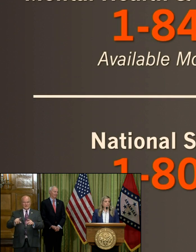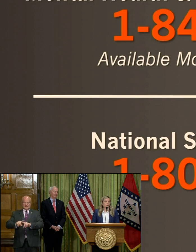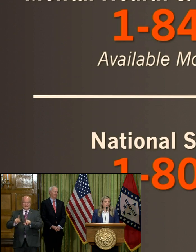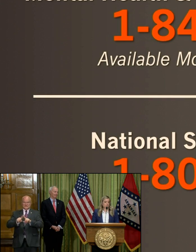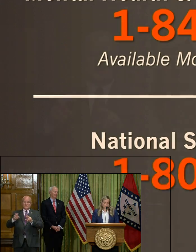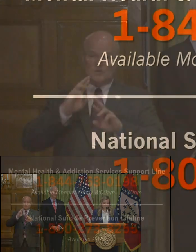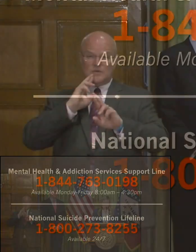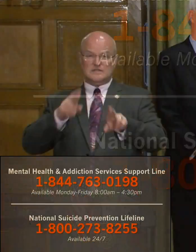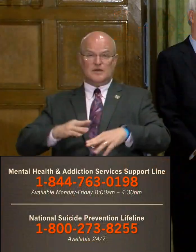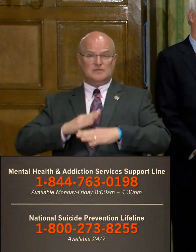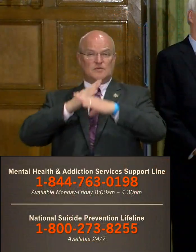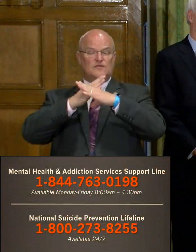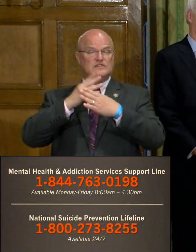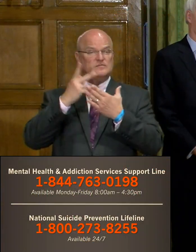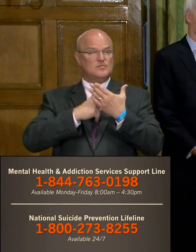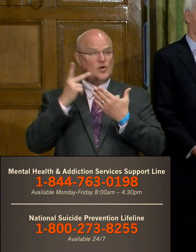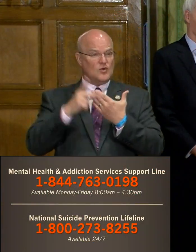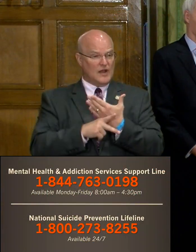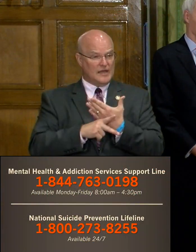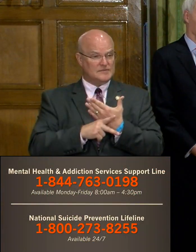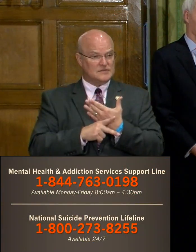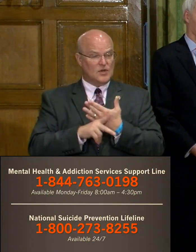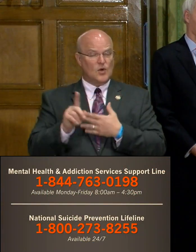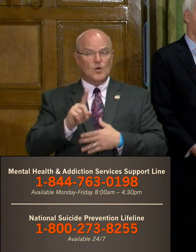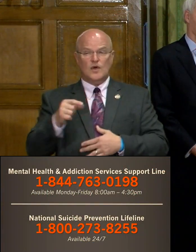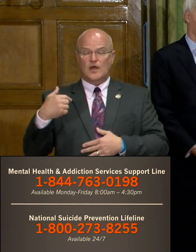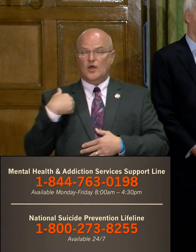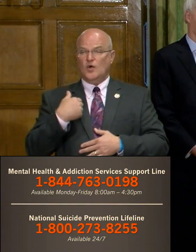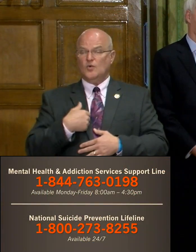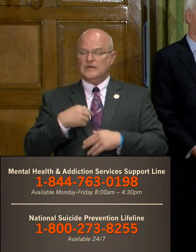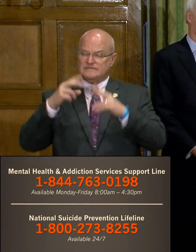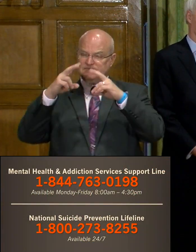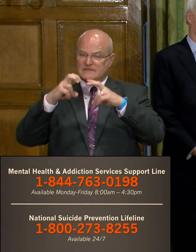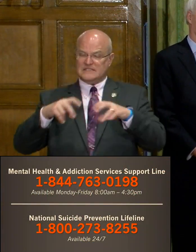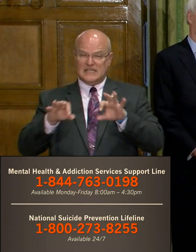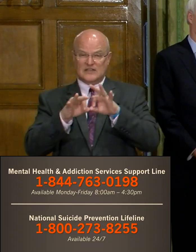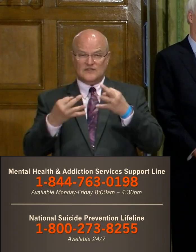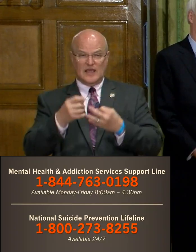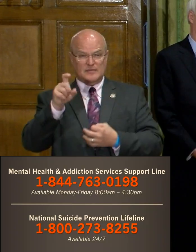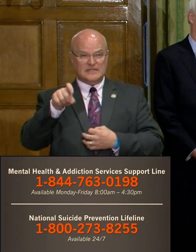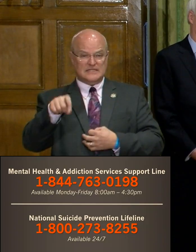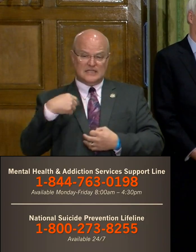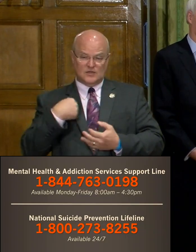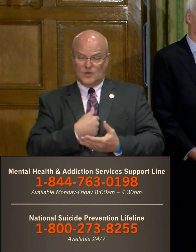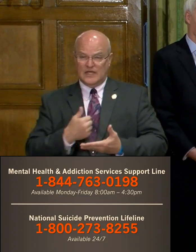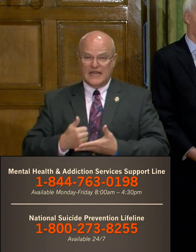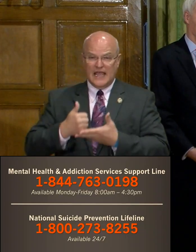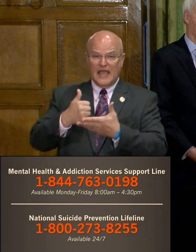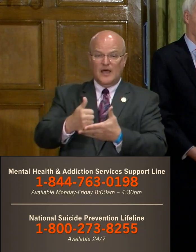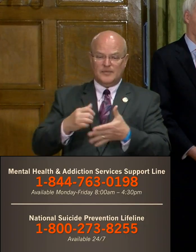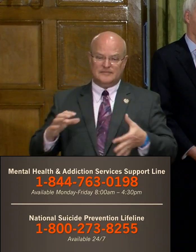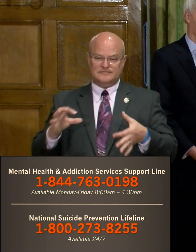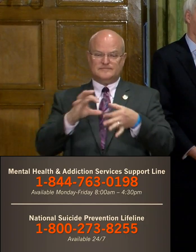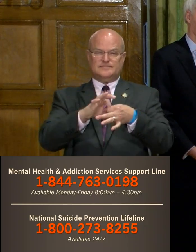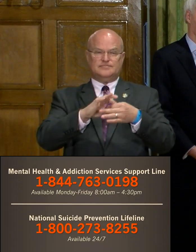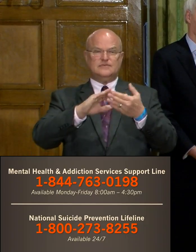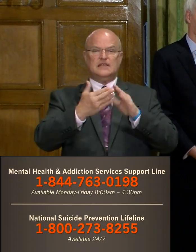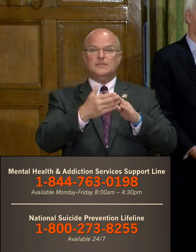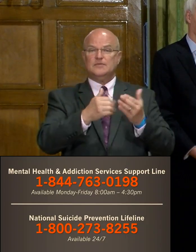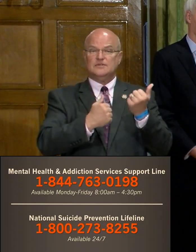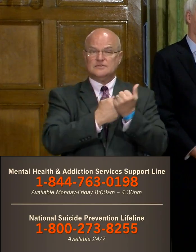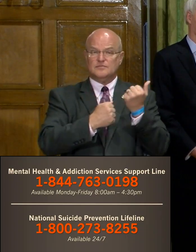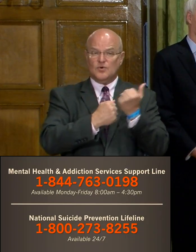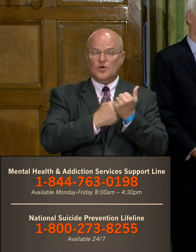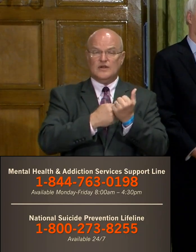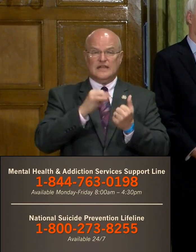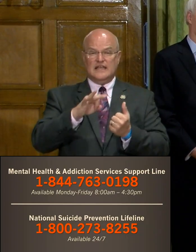differential response prevention programs, where we assess families' needs so we can help them and link them up with community